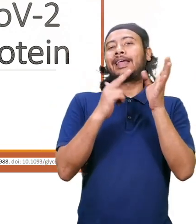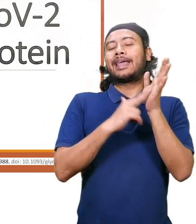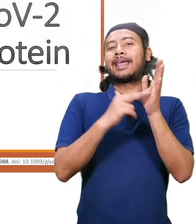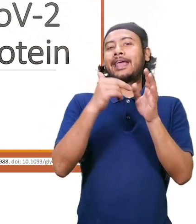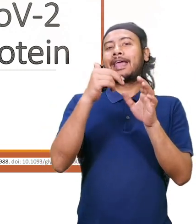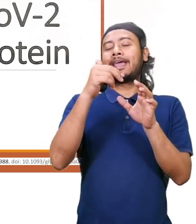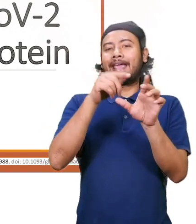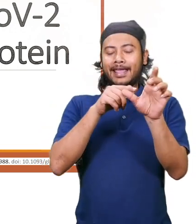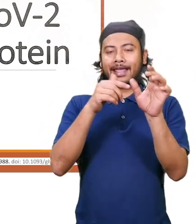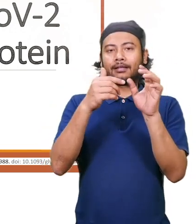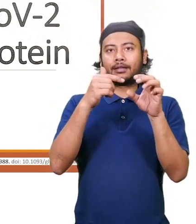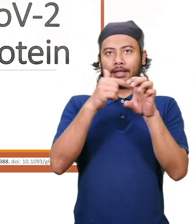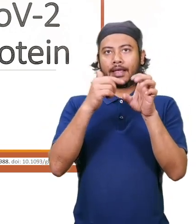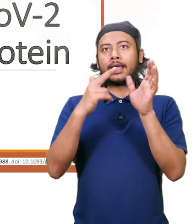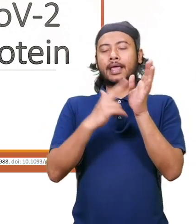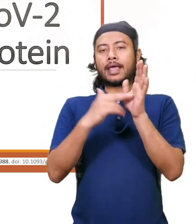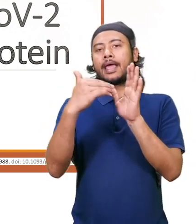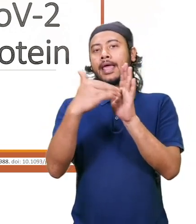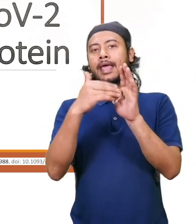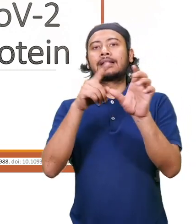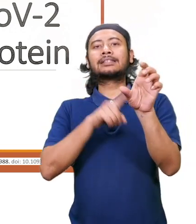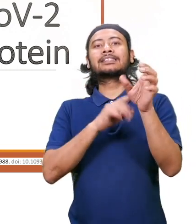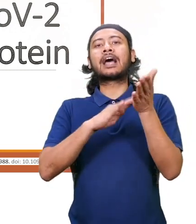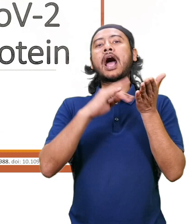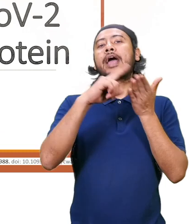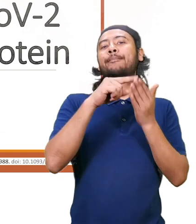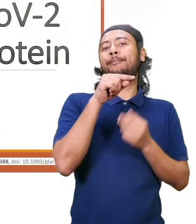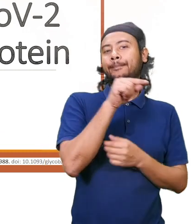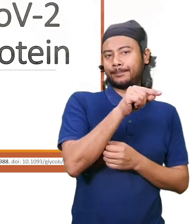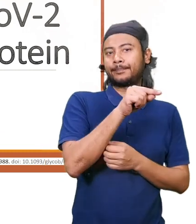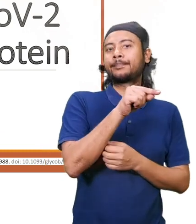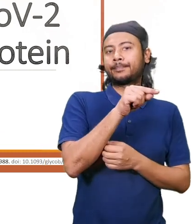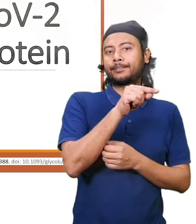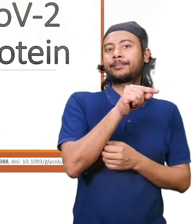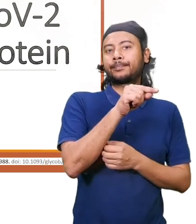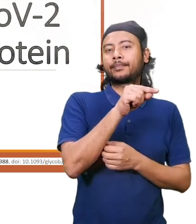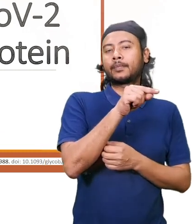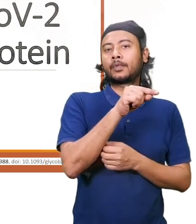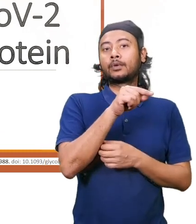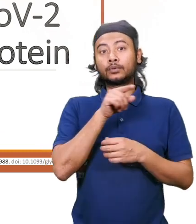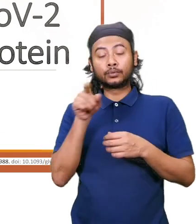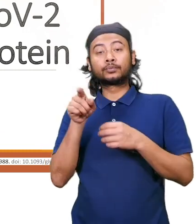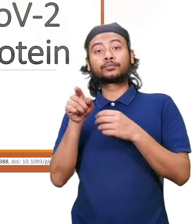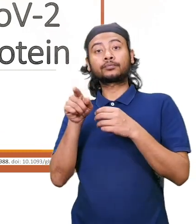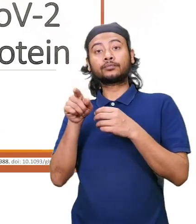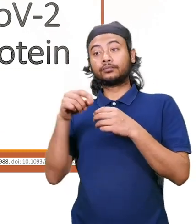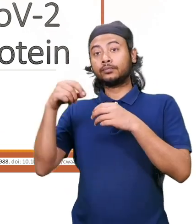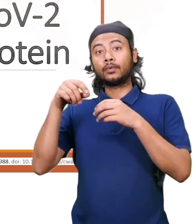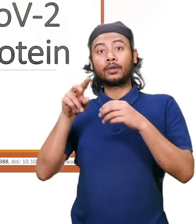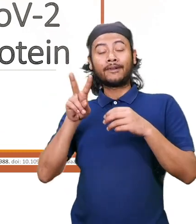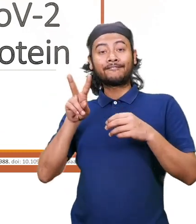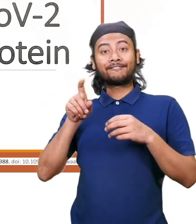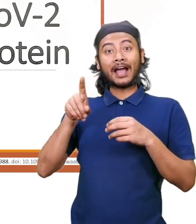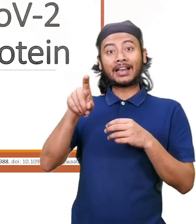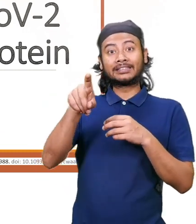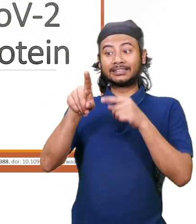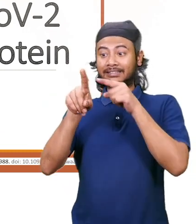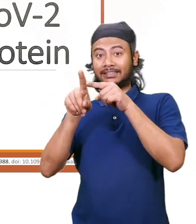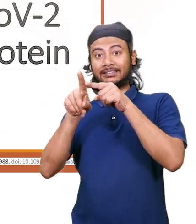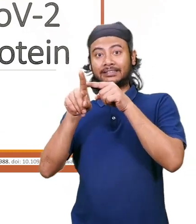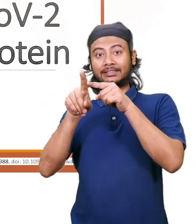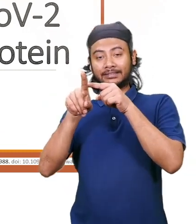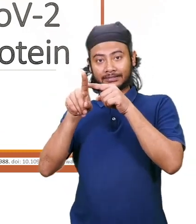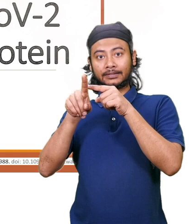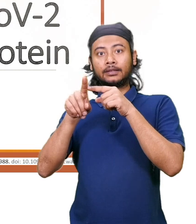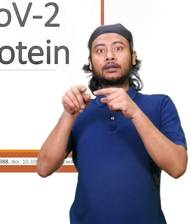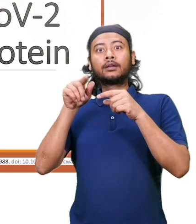angiotensin converting enzyme. So once this receptor binding domain or RBD domain binds